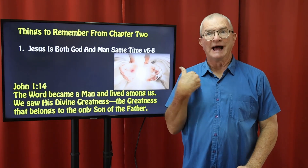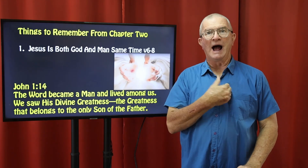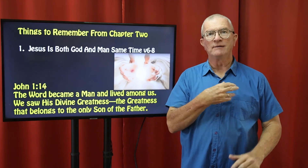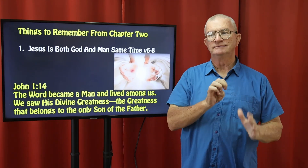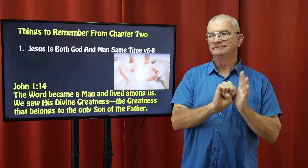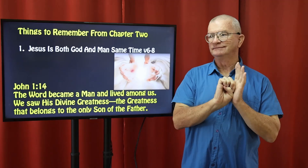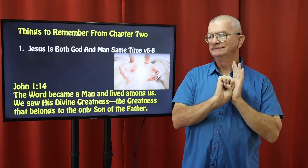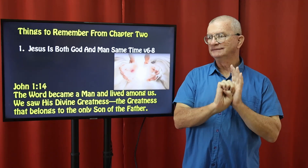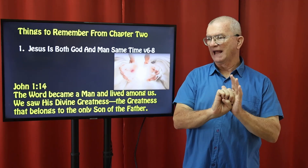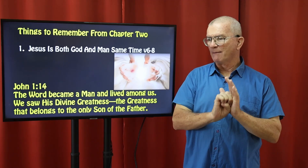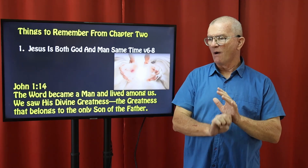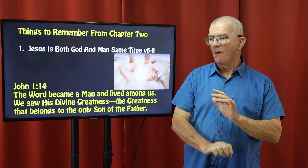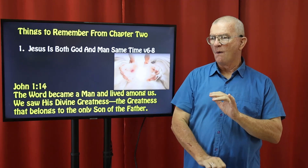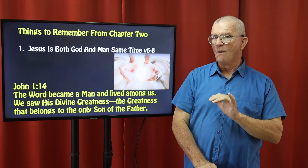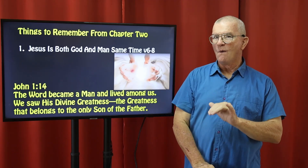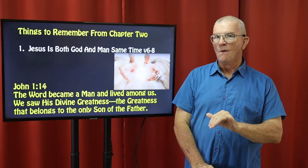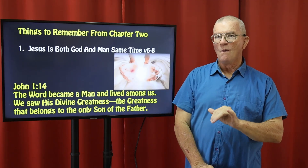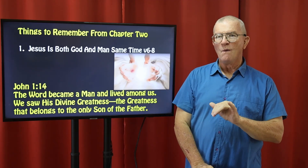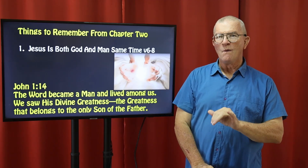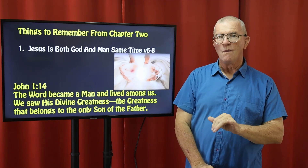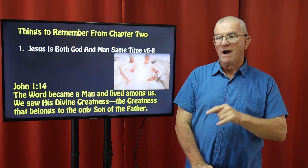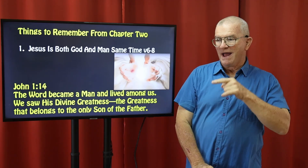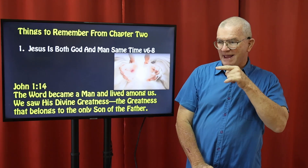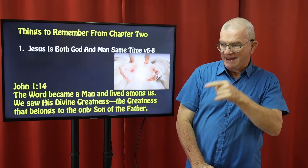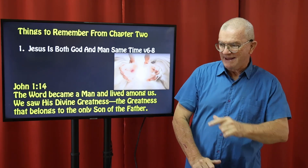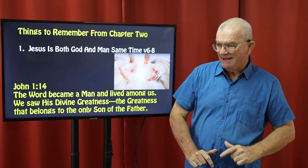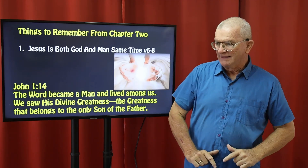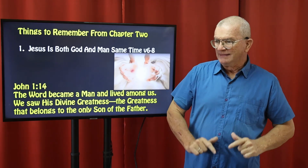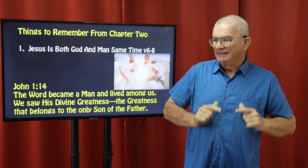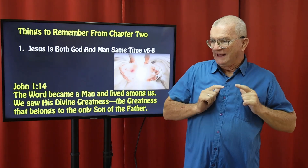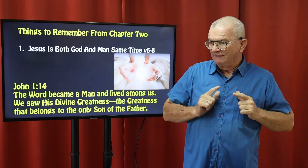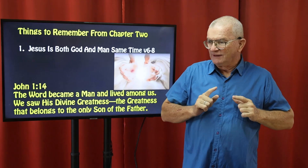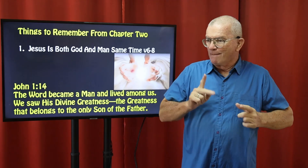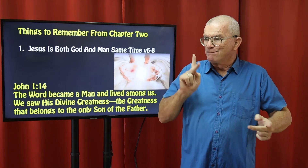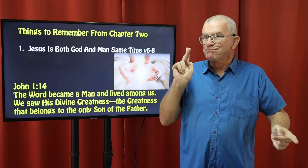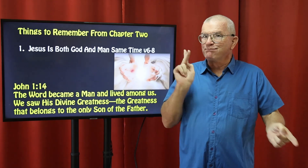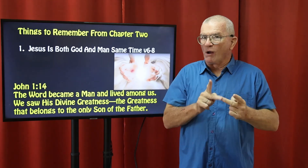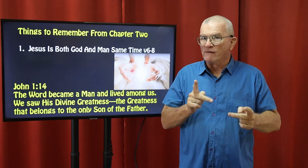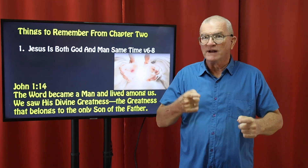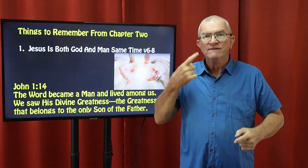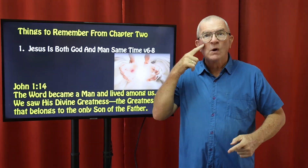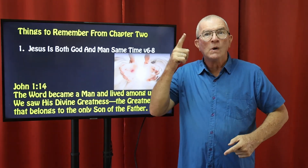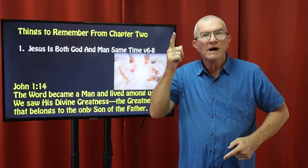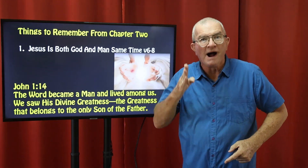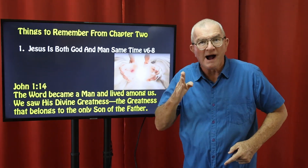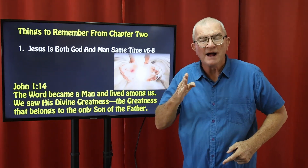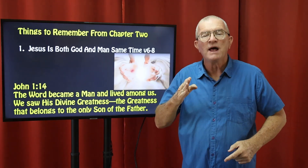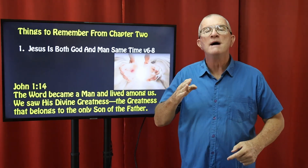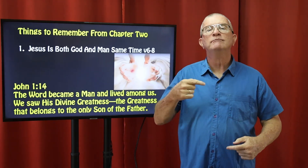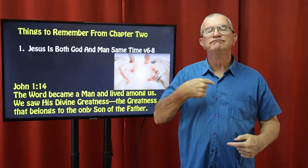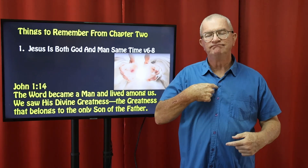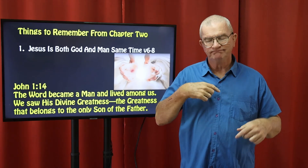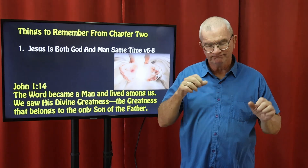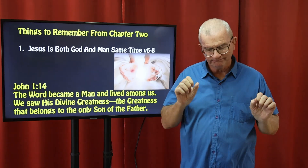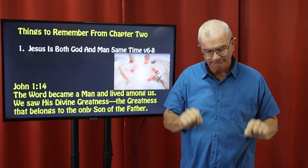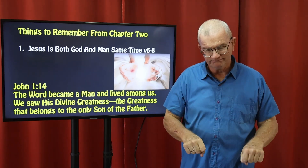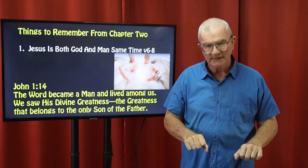He is our example. He lived perfect for God. I can